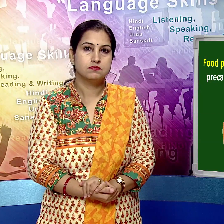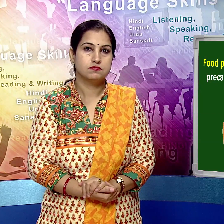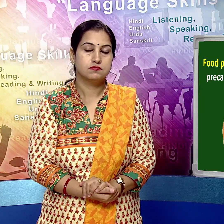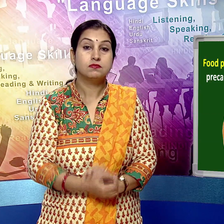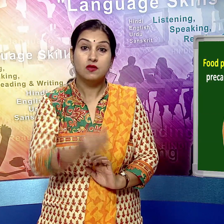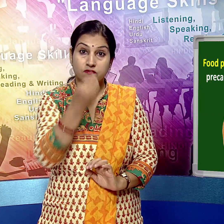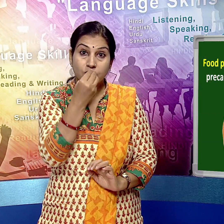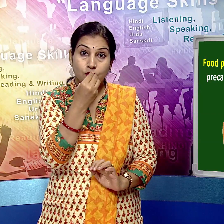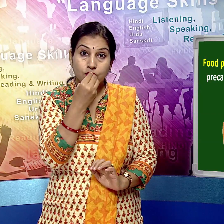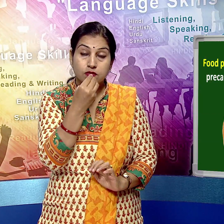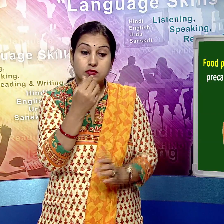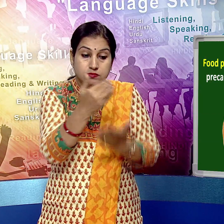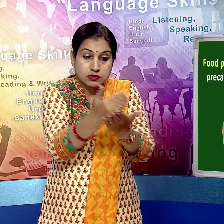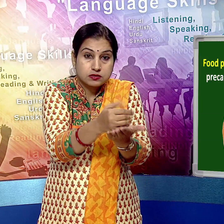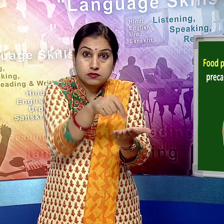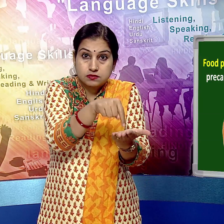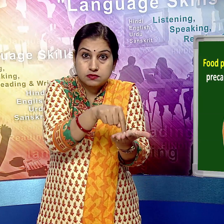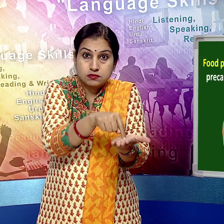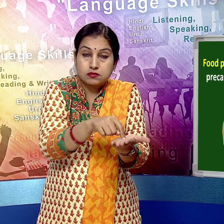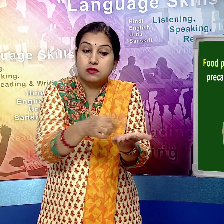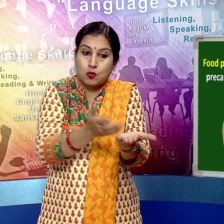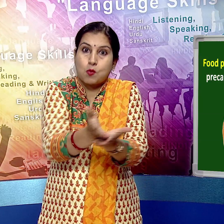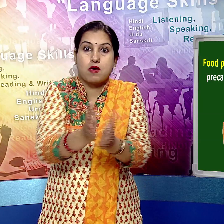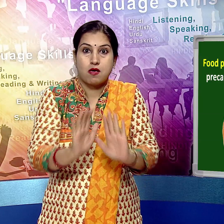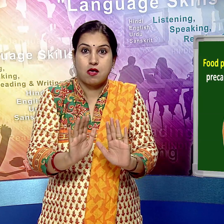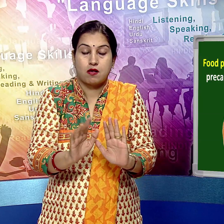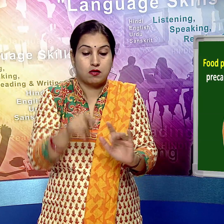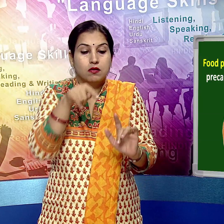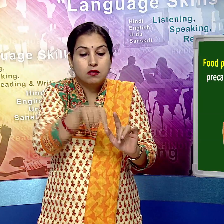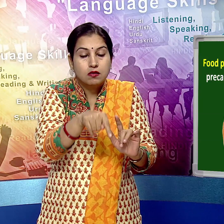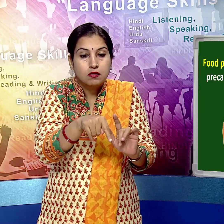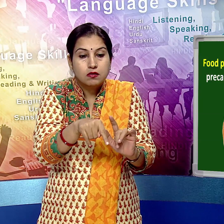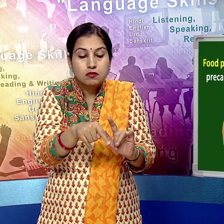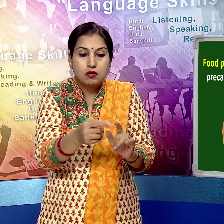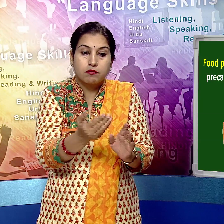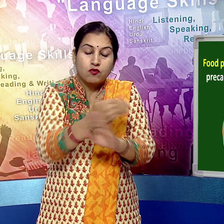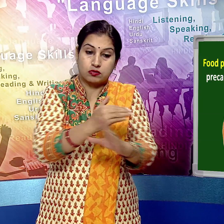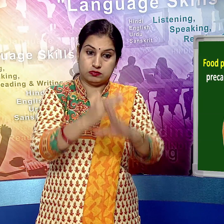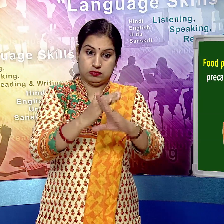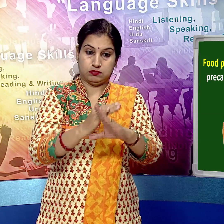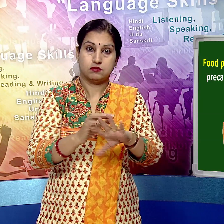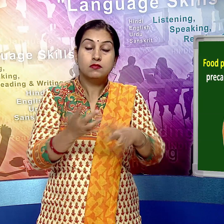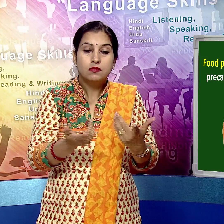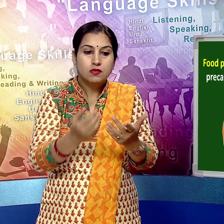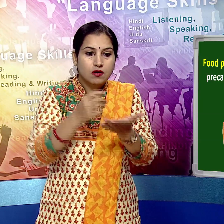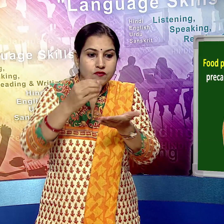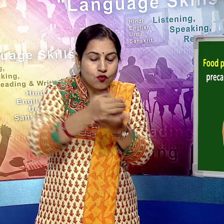food preservation is a method of prevention of decay or spoilage